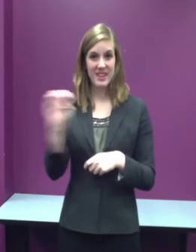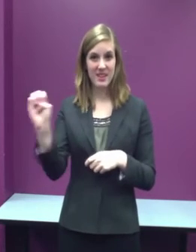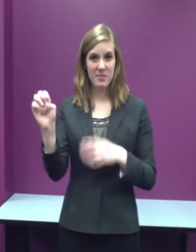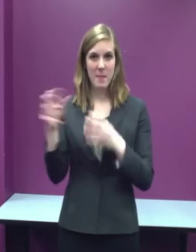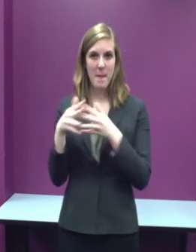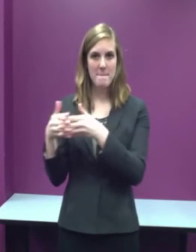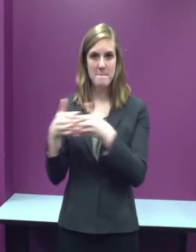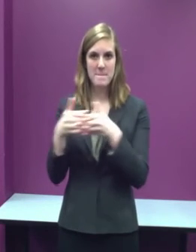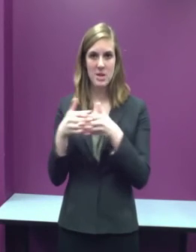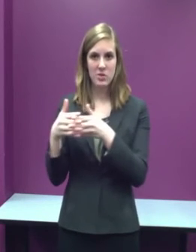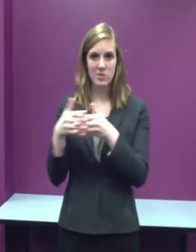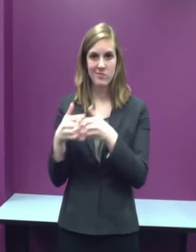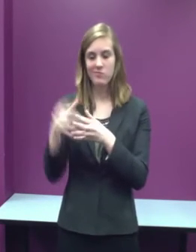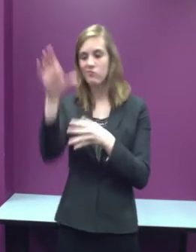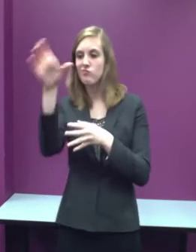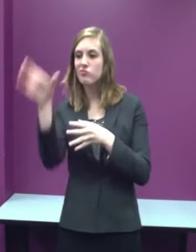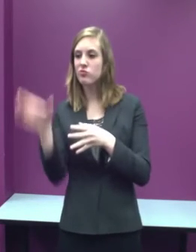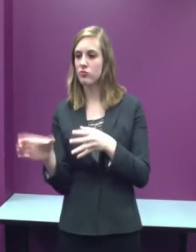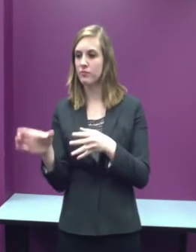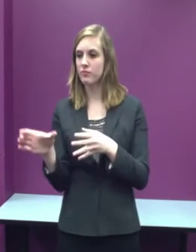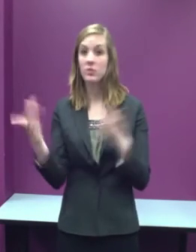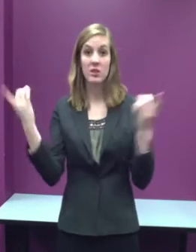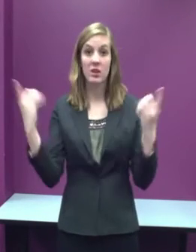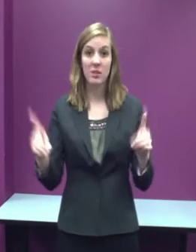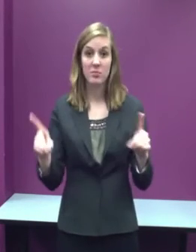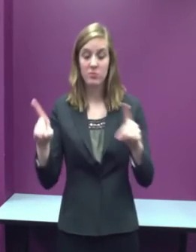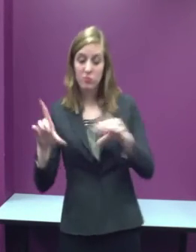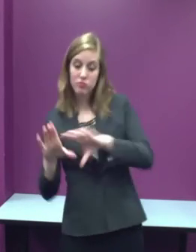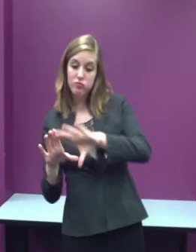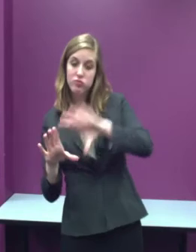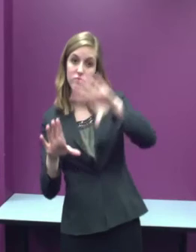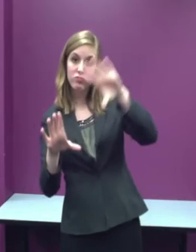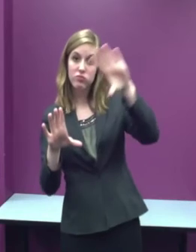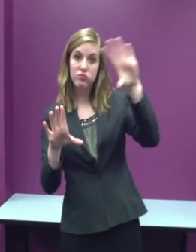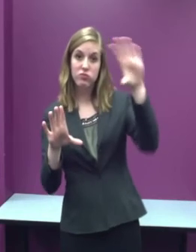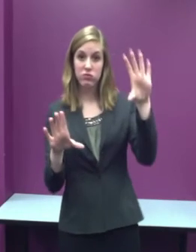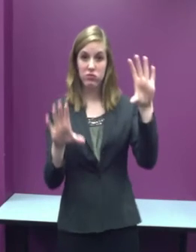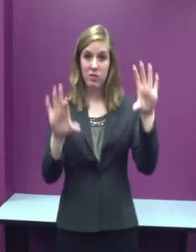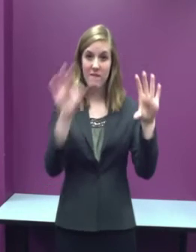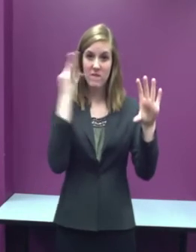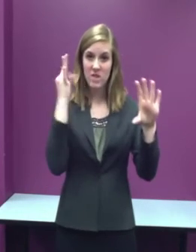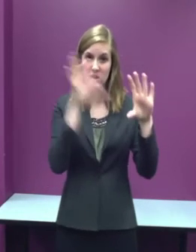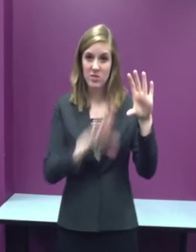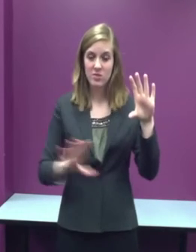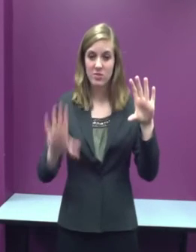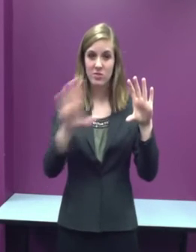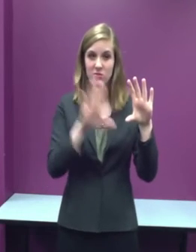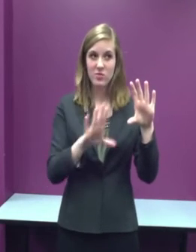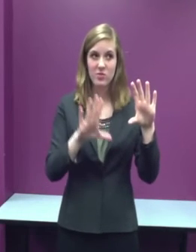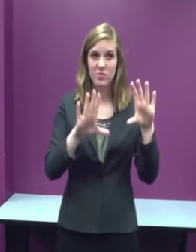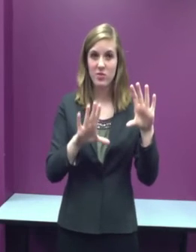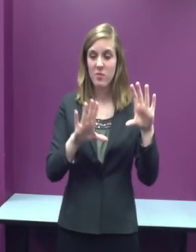entire Louisiana territory. The U.S. quickly purchased it for $15 million, more than doubling the size of the